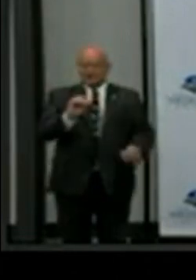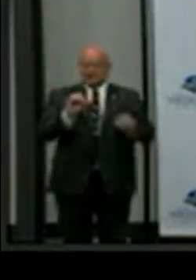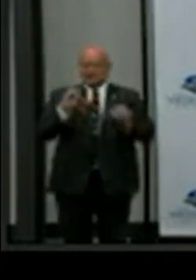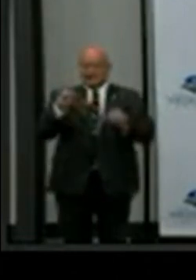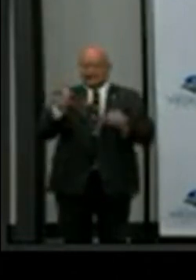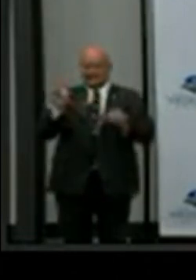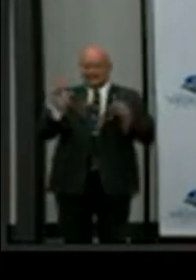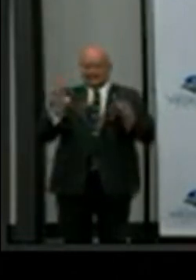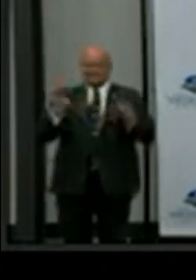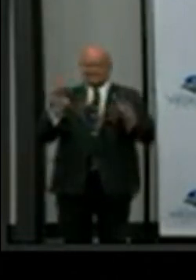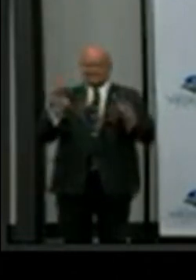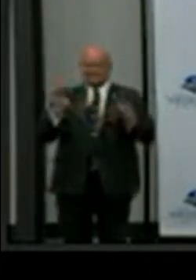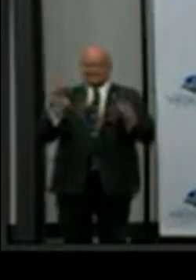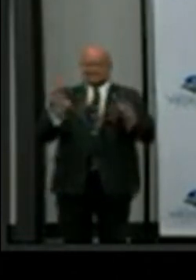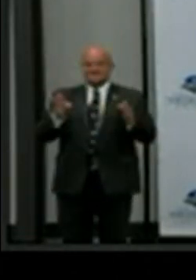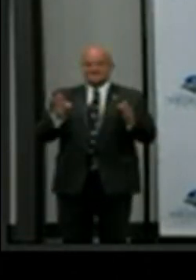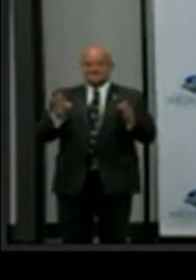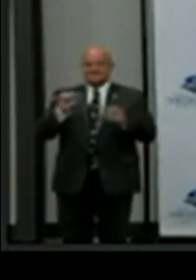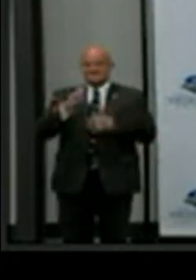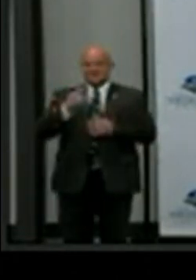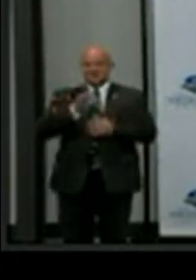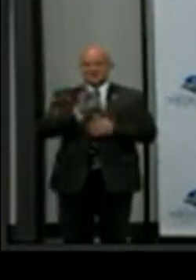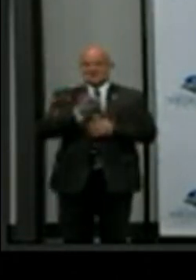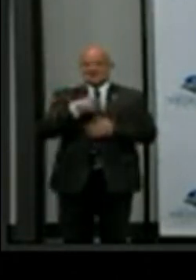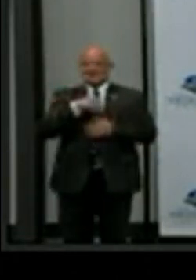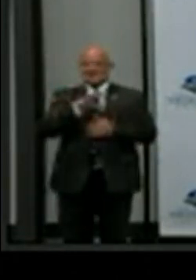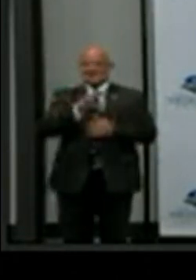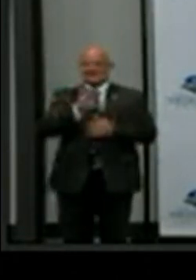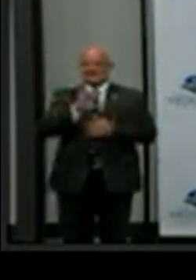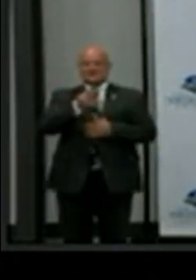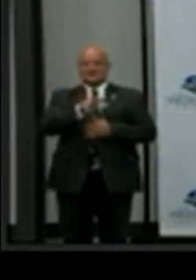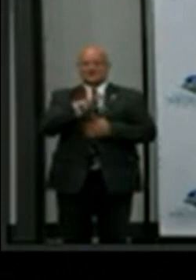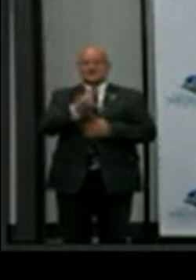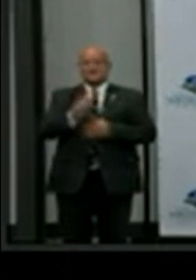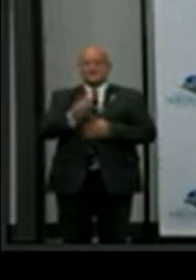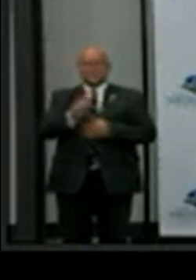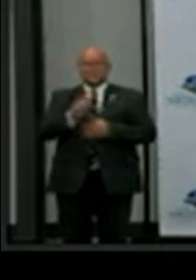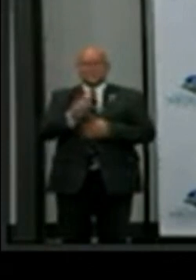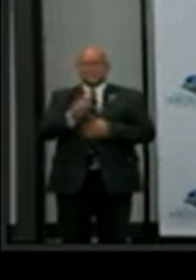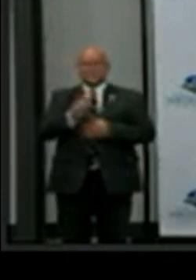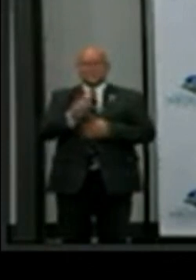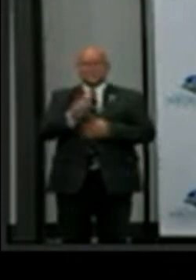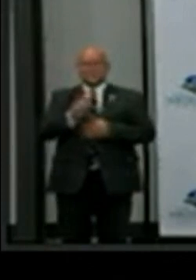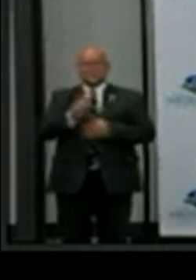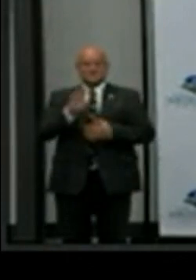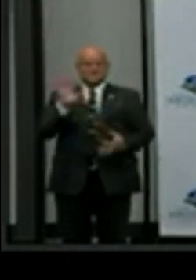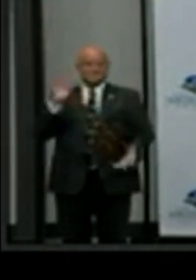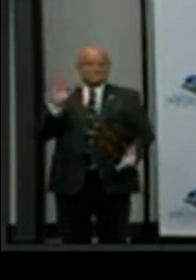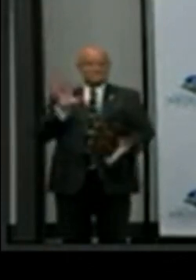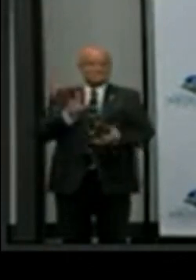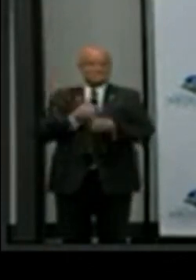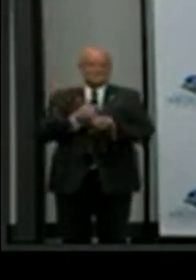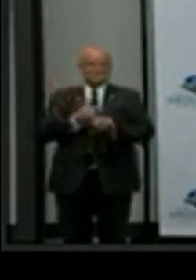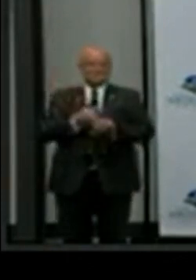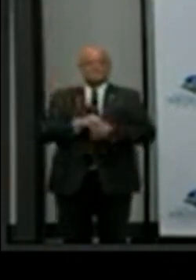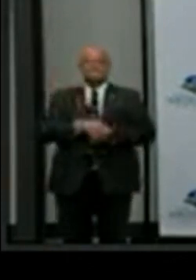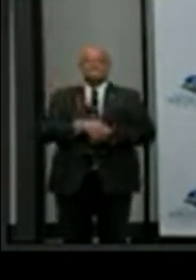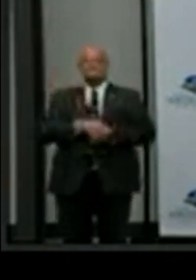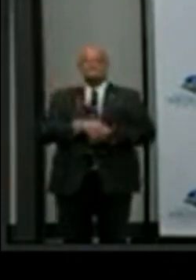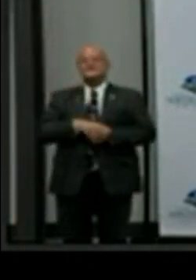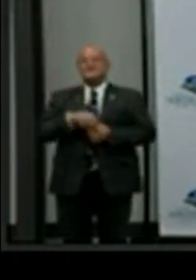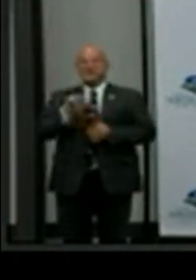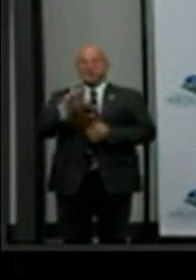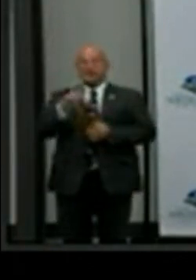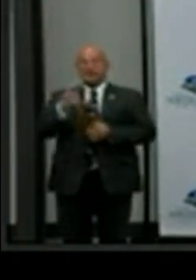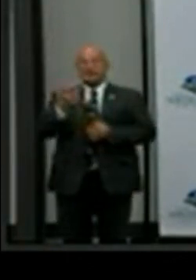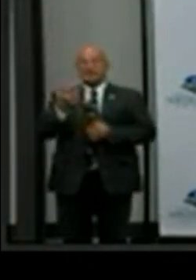17, in August 9th, they had 732 in raw numbers and cumulative cases.